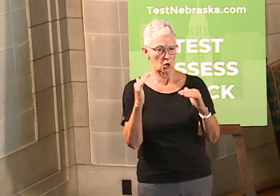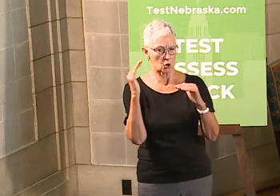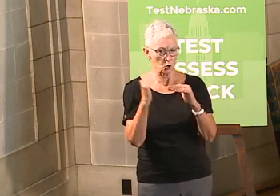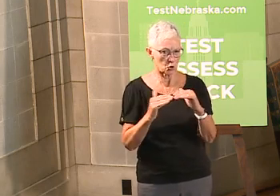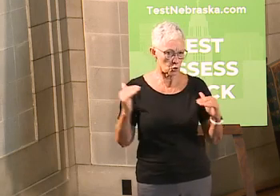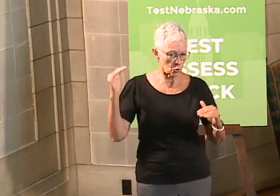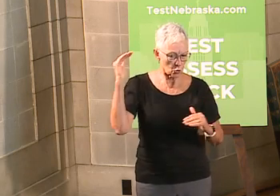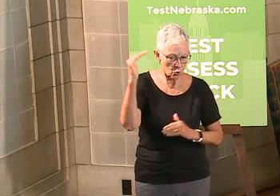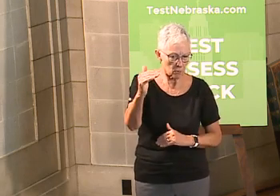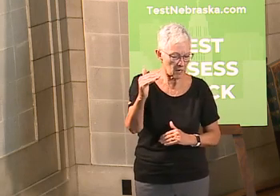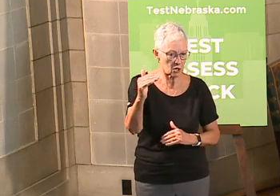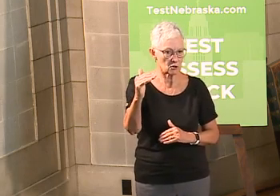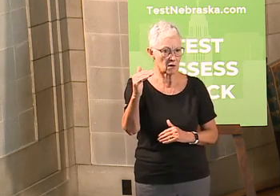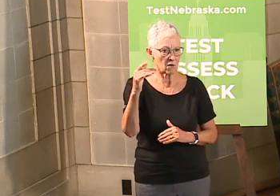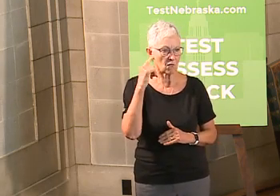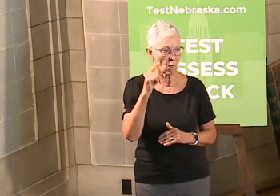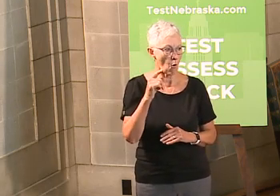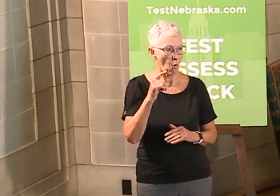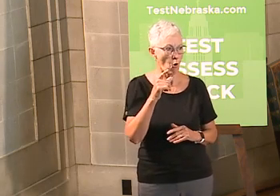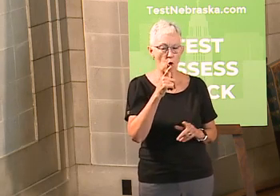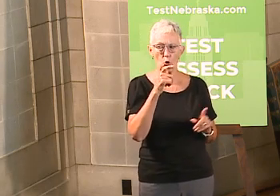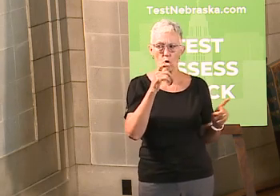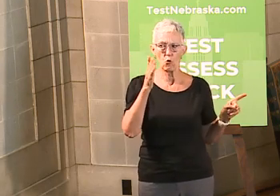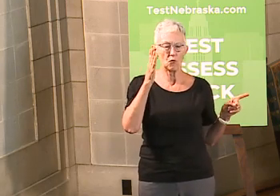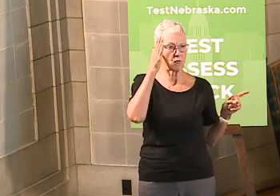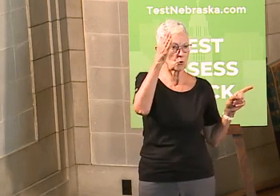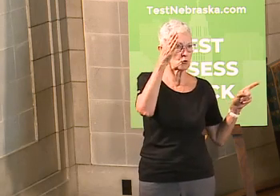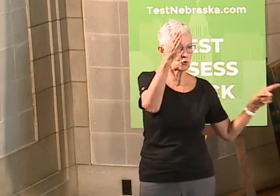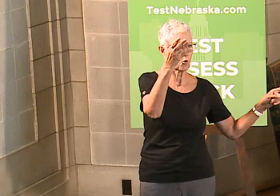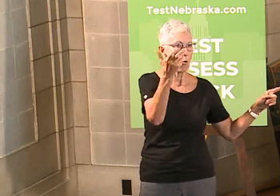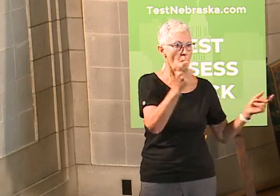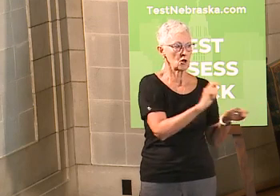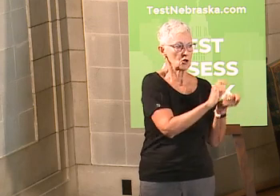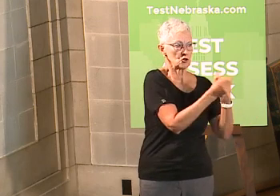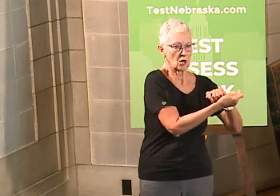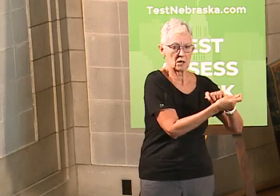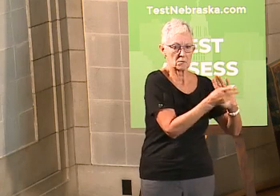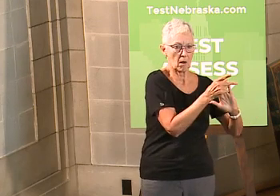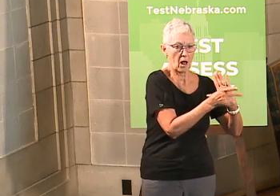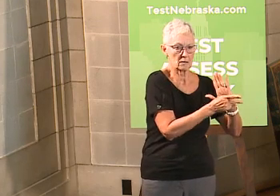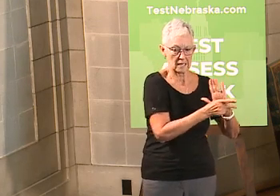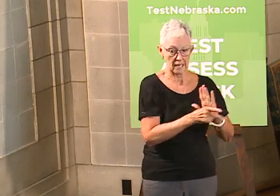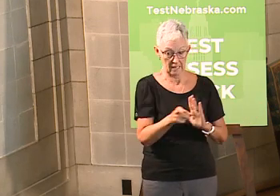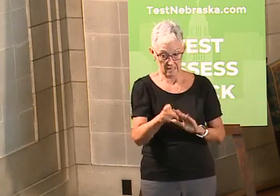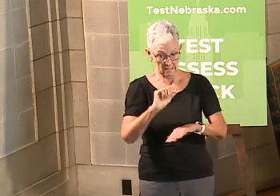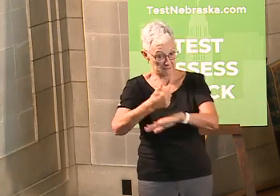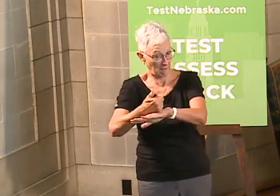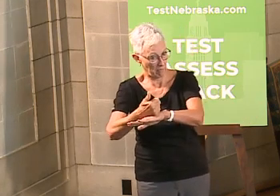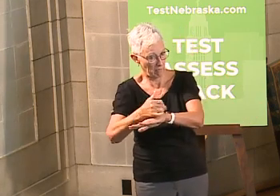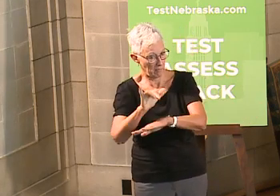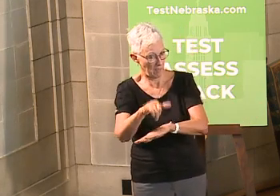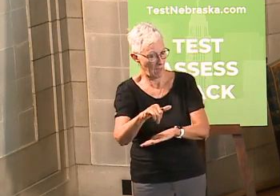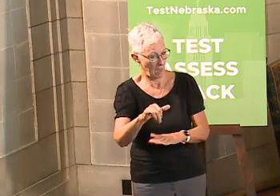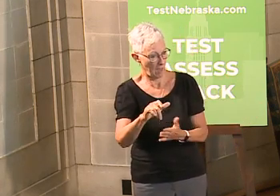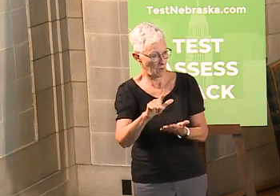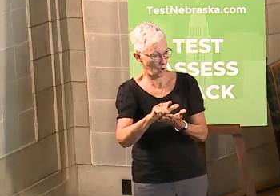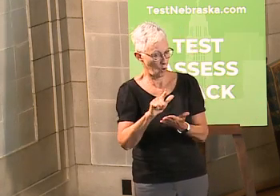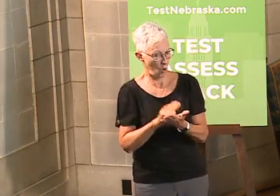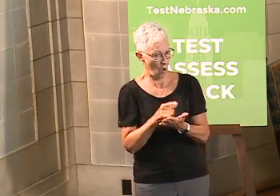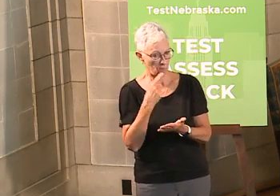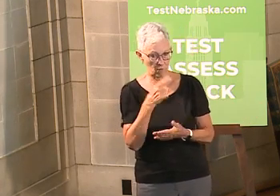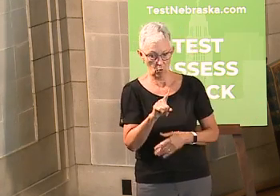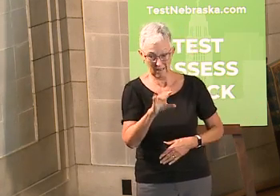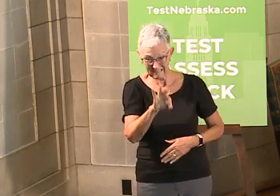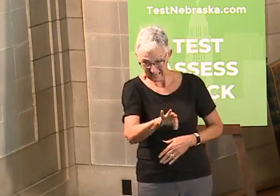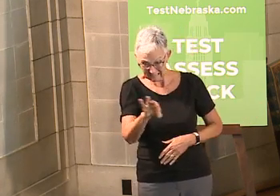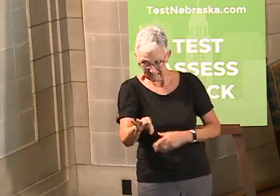ability of any future policymaker to be able to put good policy in place. So long-term easements that are maybe even 99